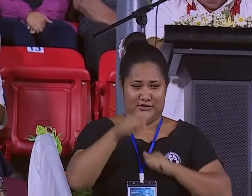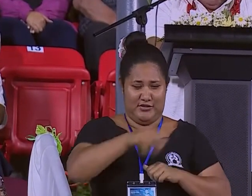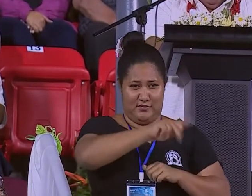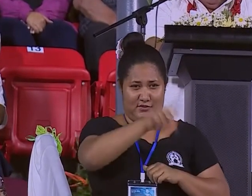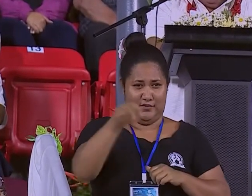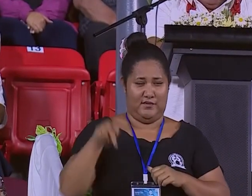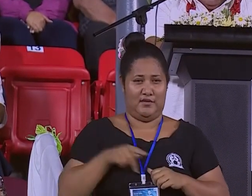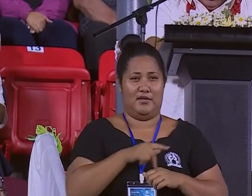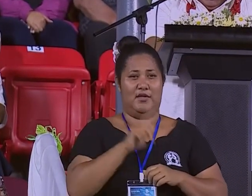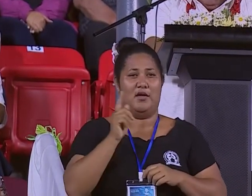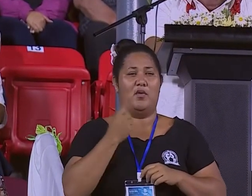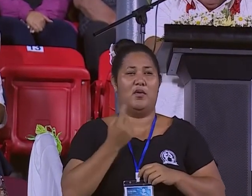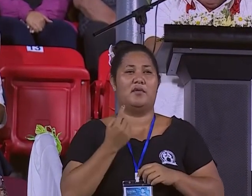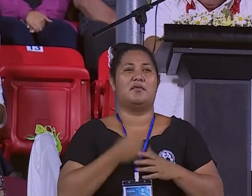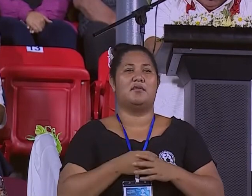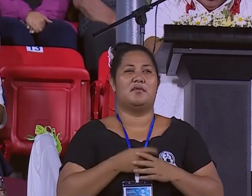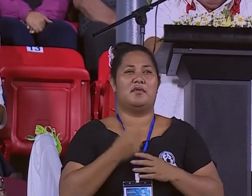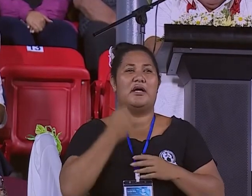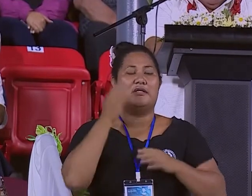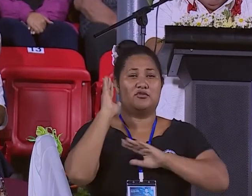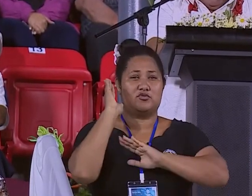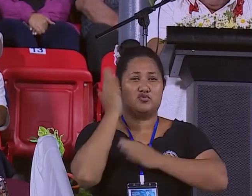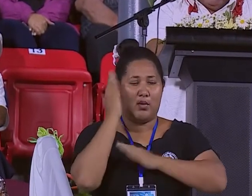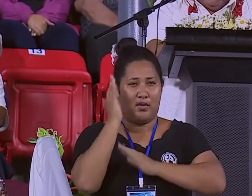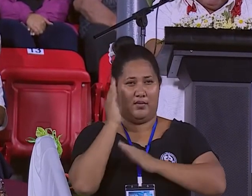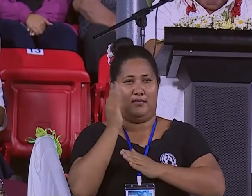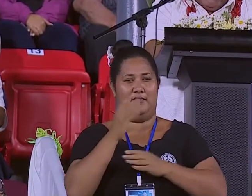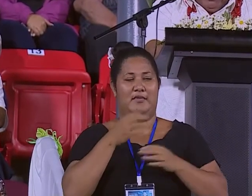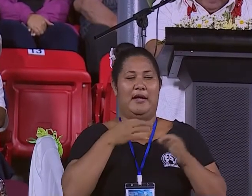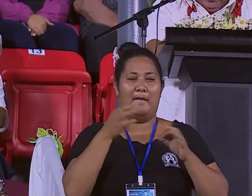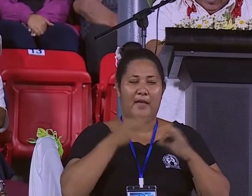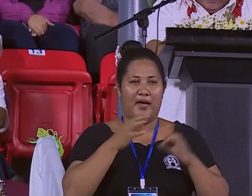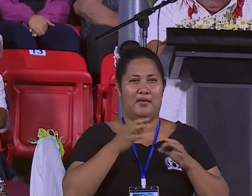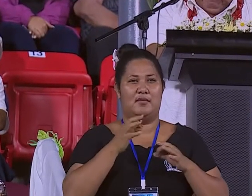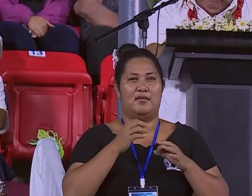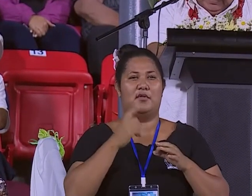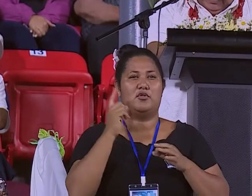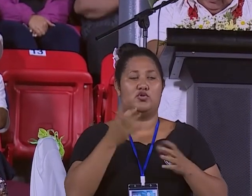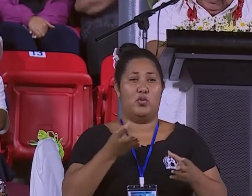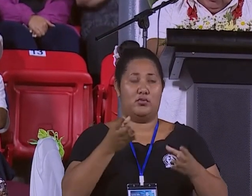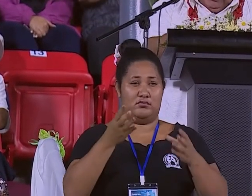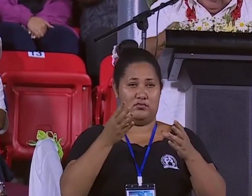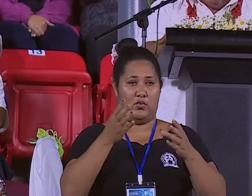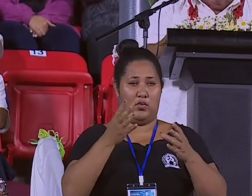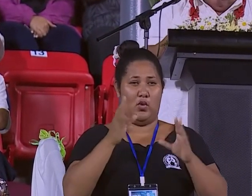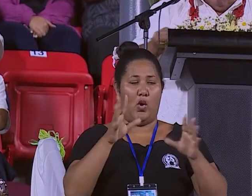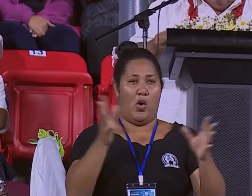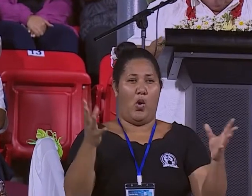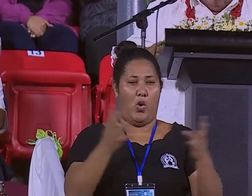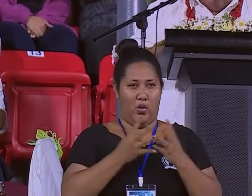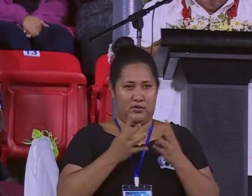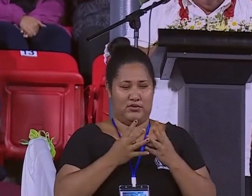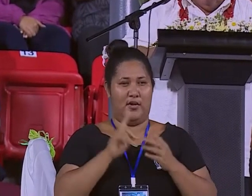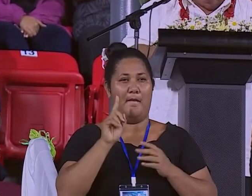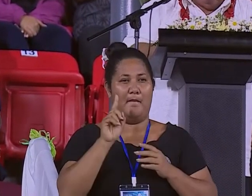Pasifika, na tongia ai le malo tonga, lato te tali malo ai. Ina ua lato to e